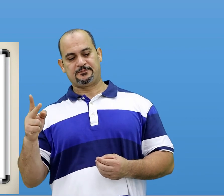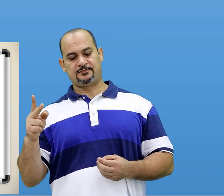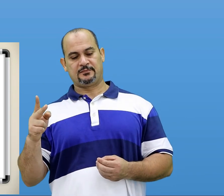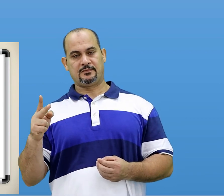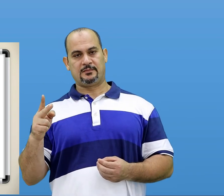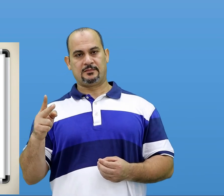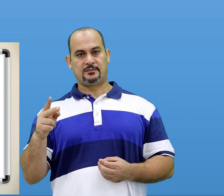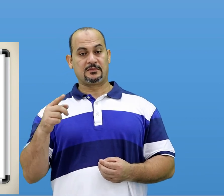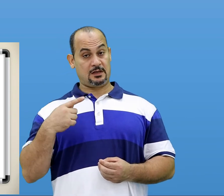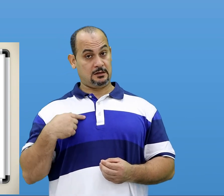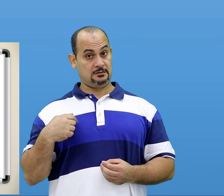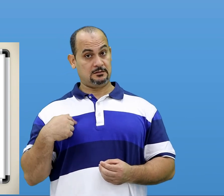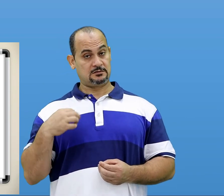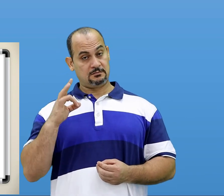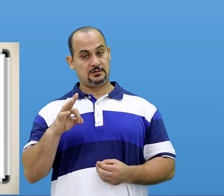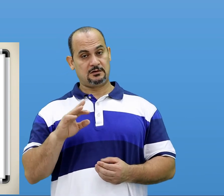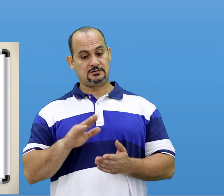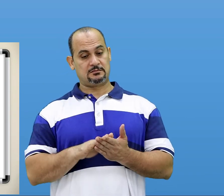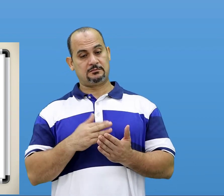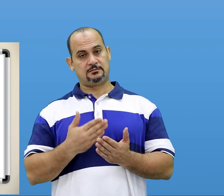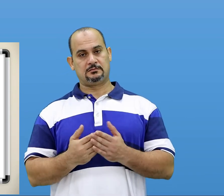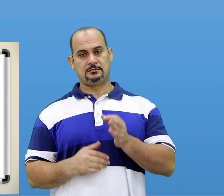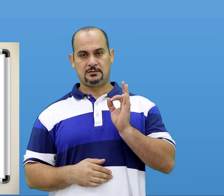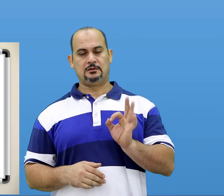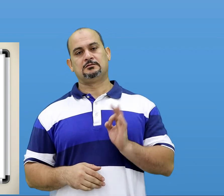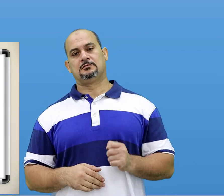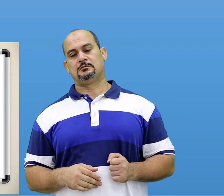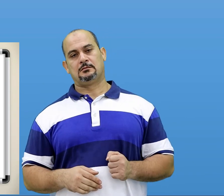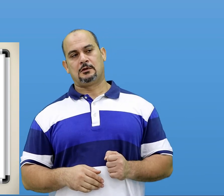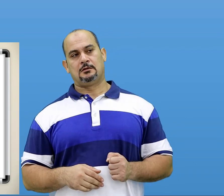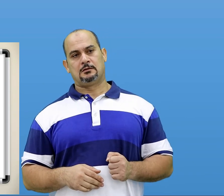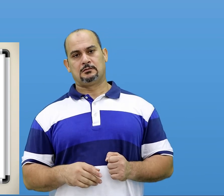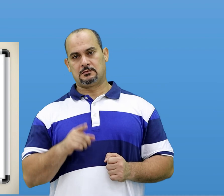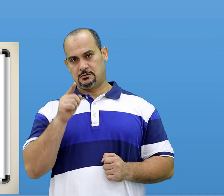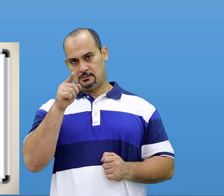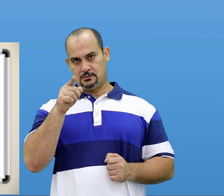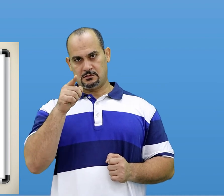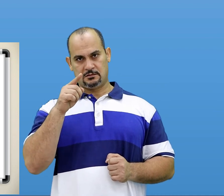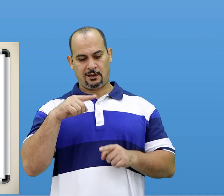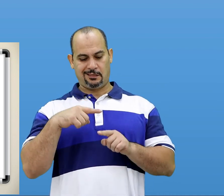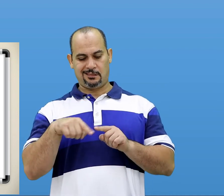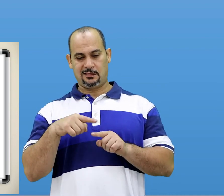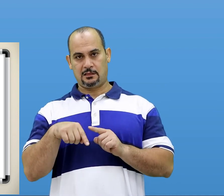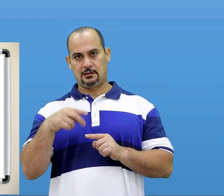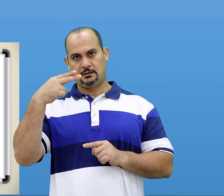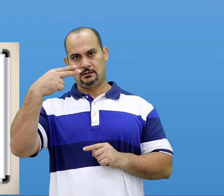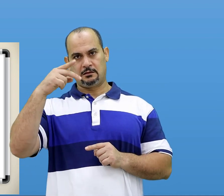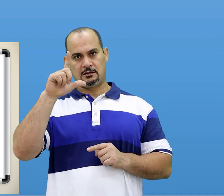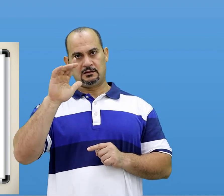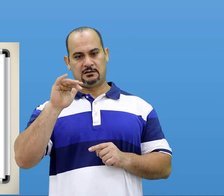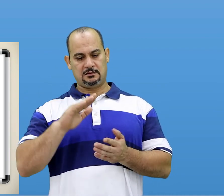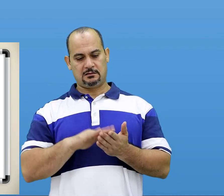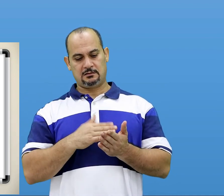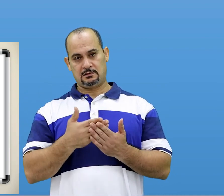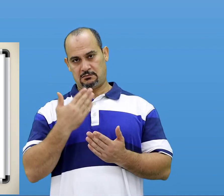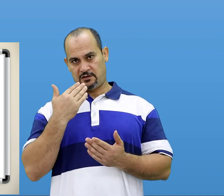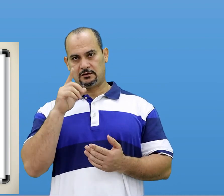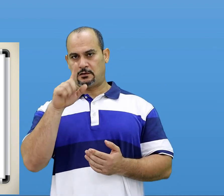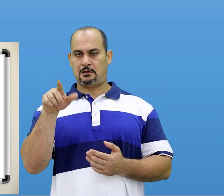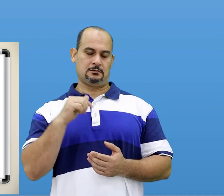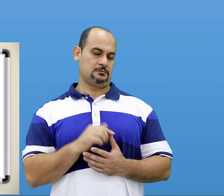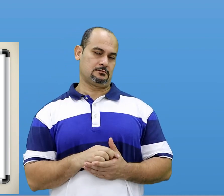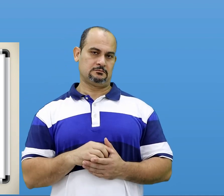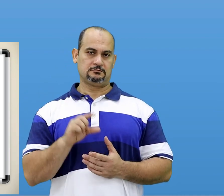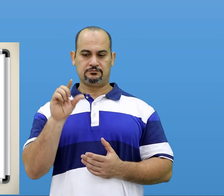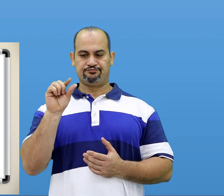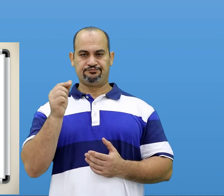we translated the names. This is a common mistake. A lot of students don't translate the name. Notice Ali